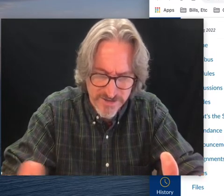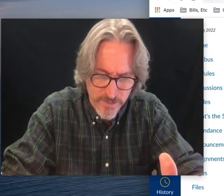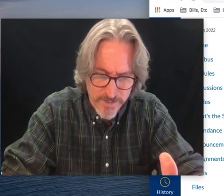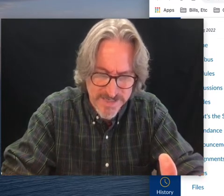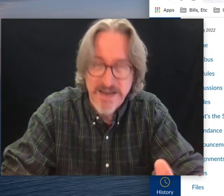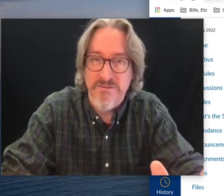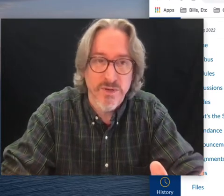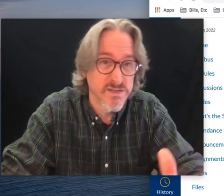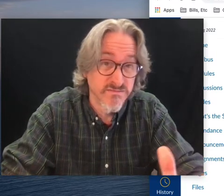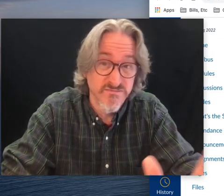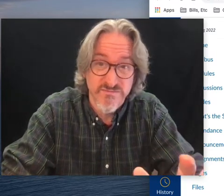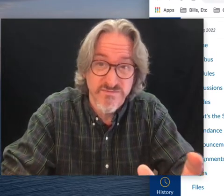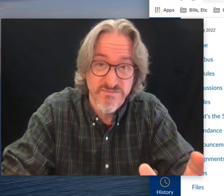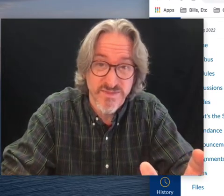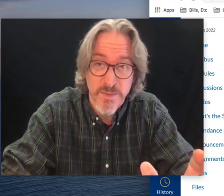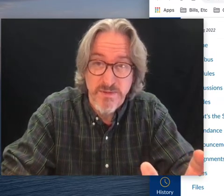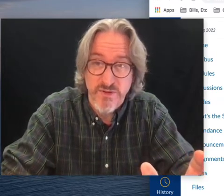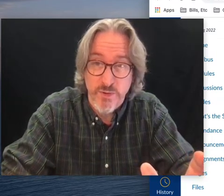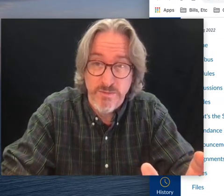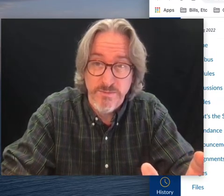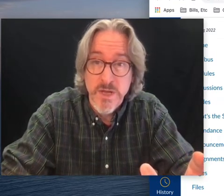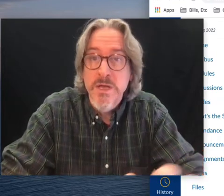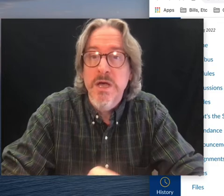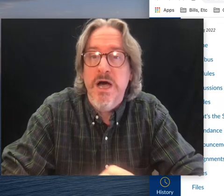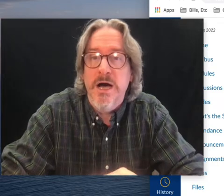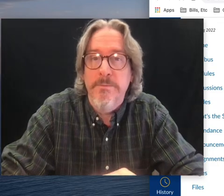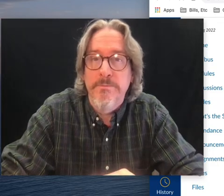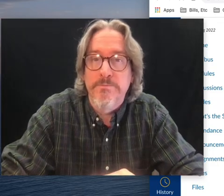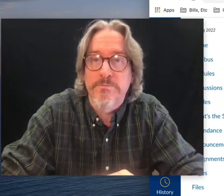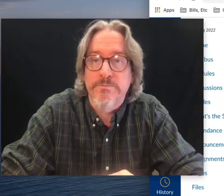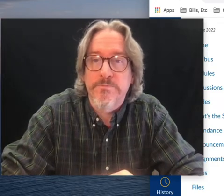I think there might be 10 of those. There may be fewer.